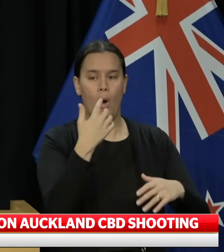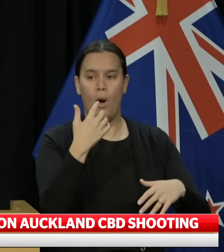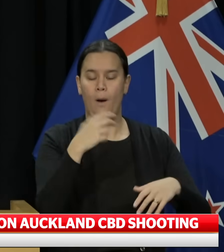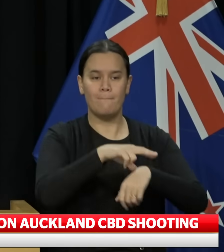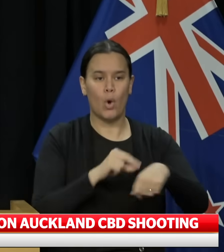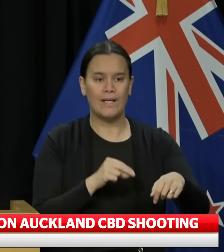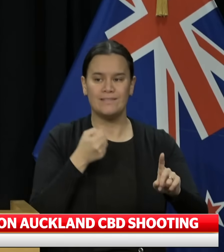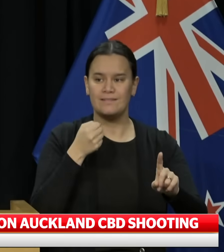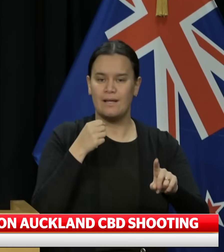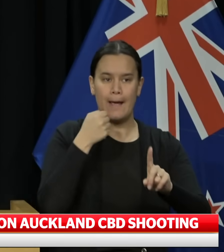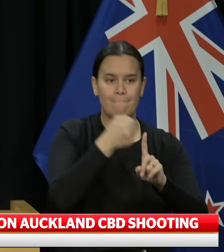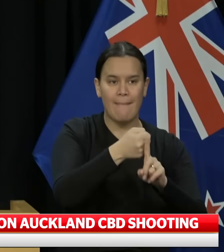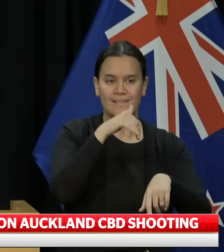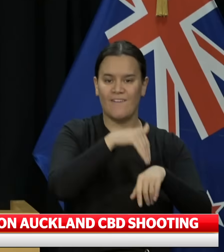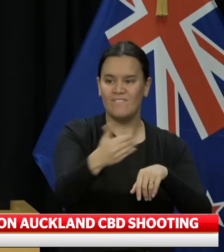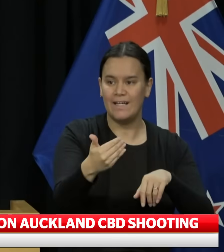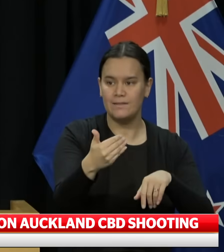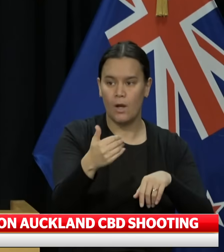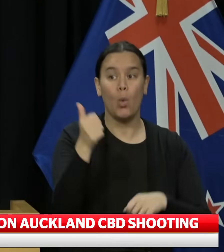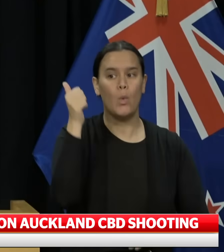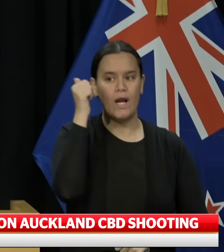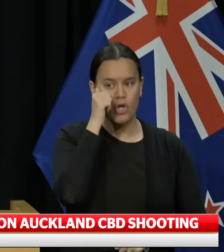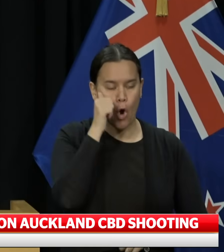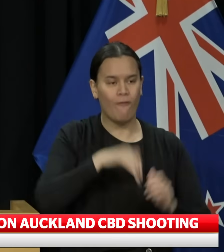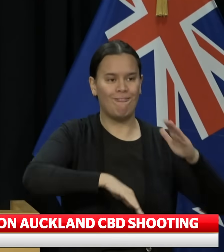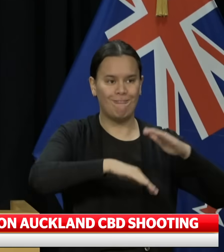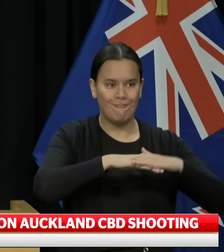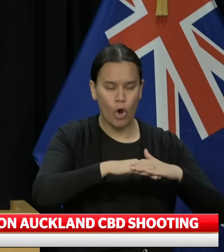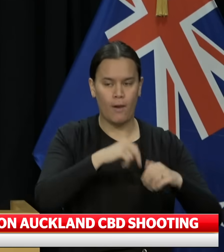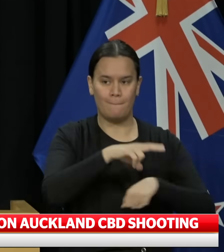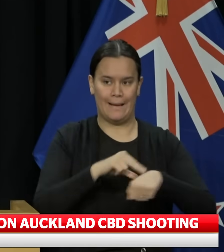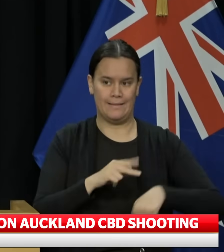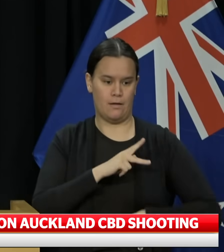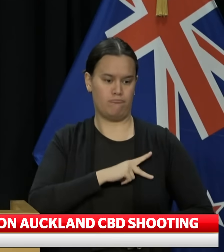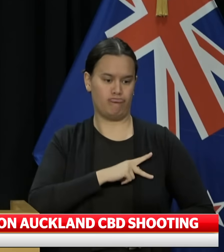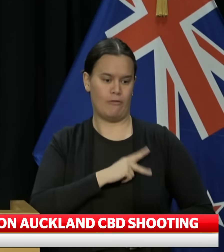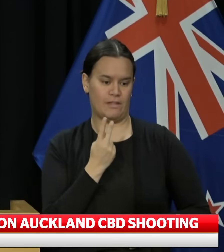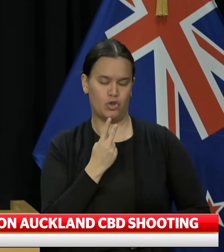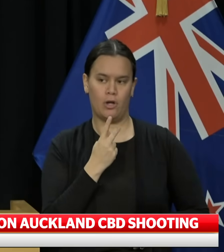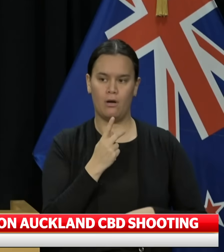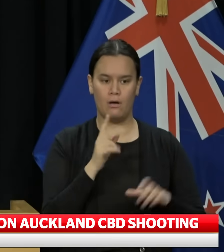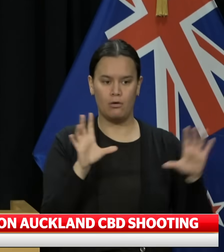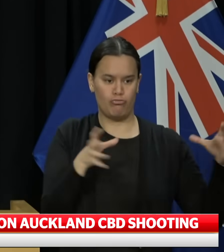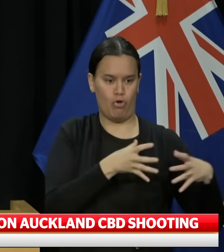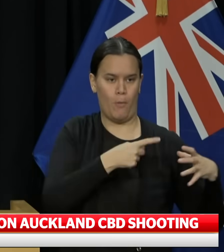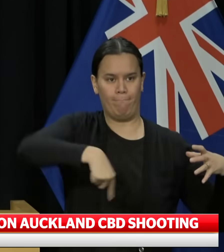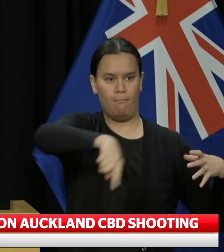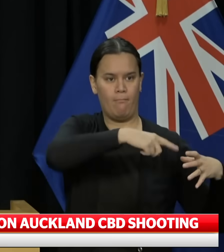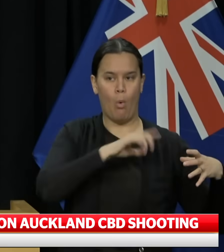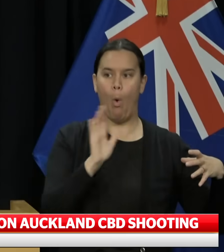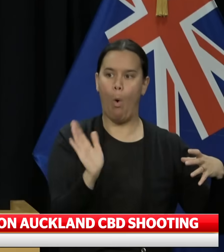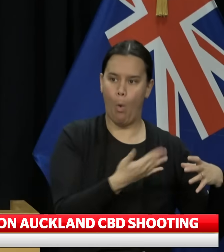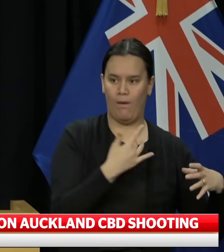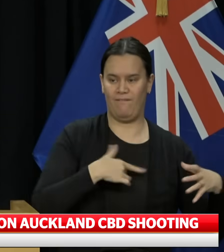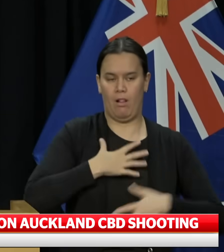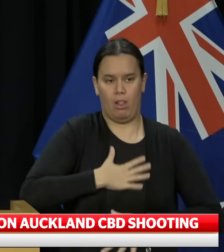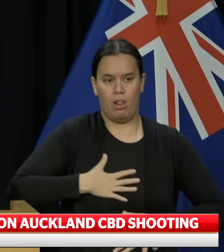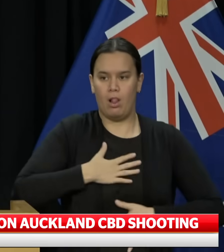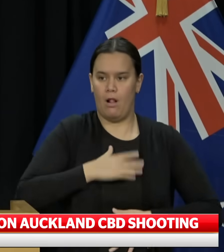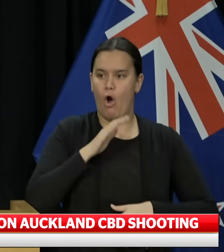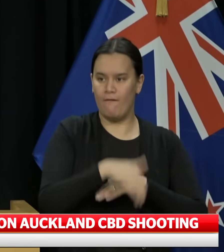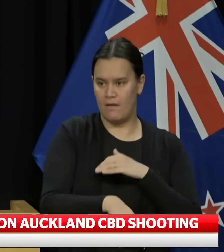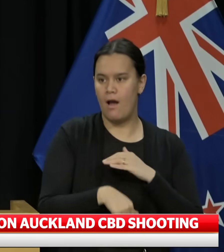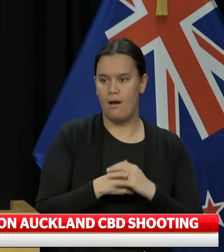where police are in harm's way and where any police may have been injured, obviously that is a huge concern, and that is something